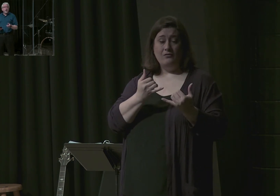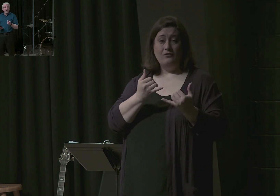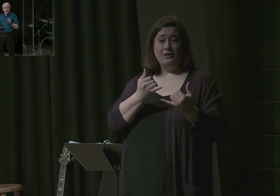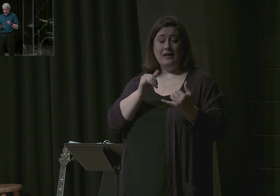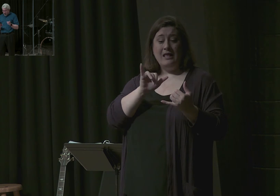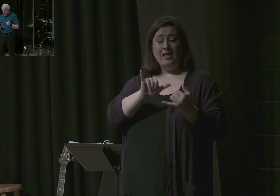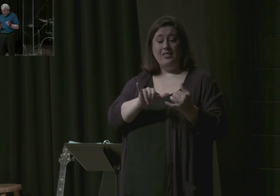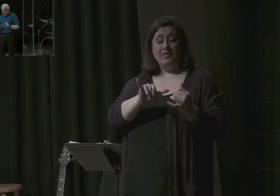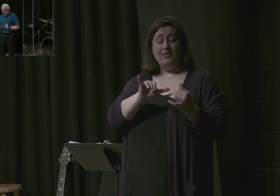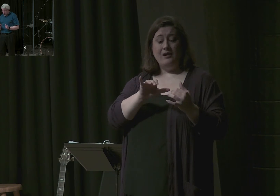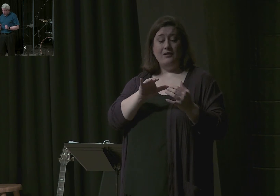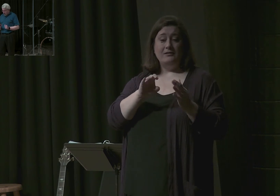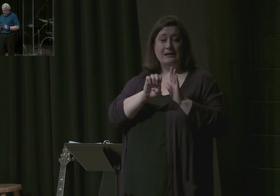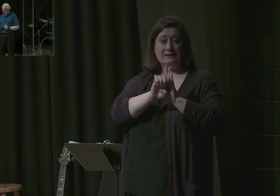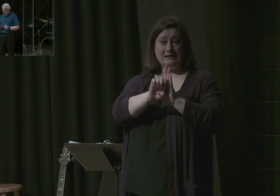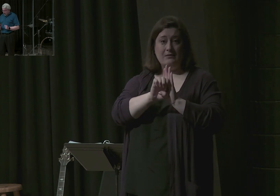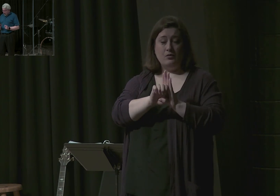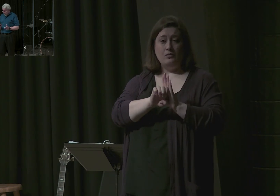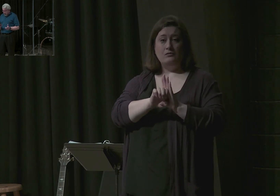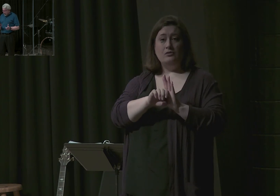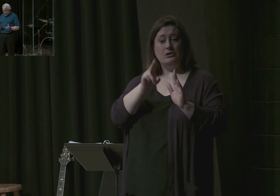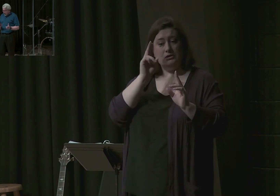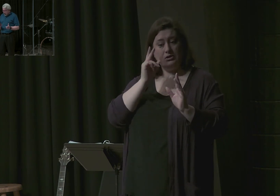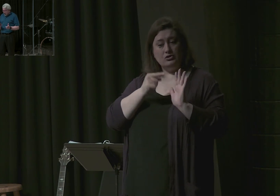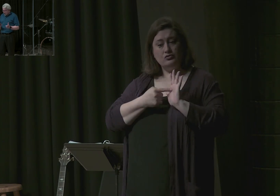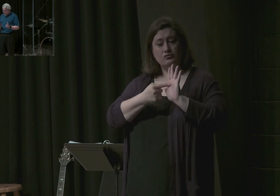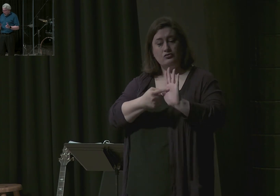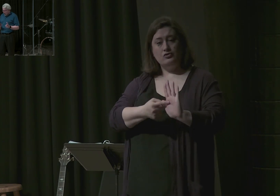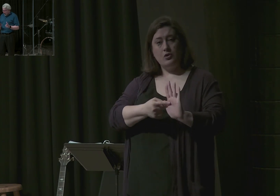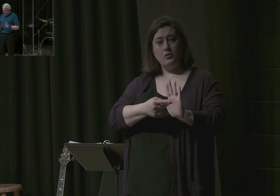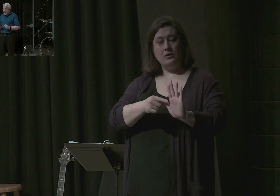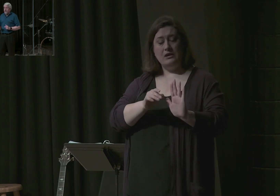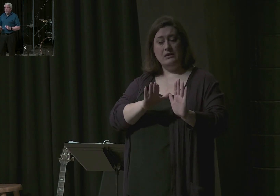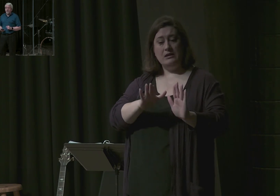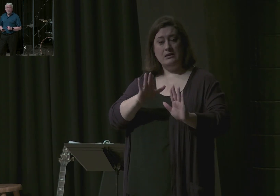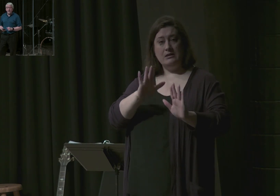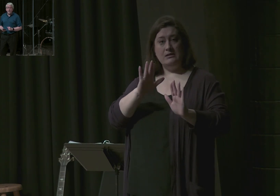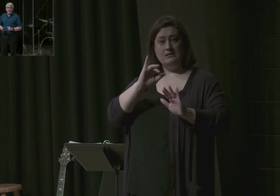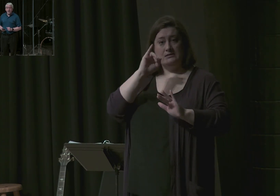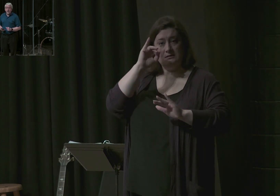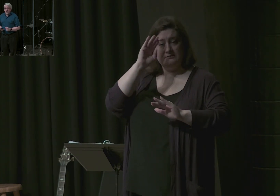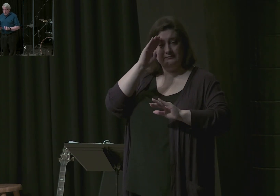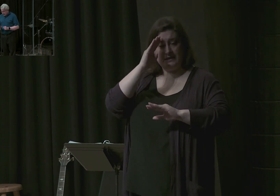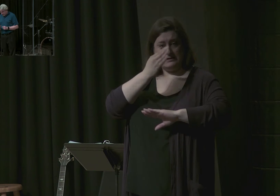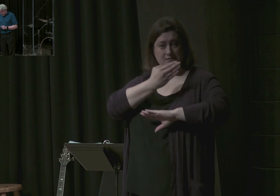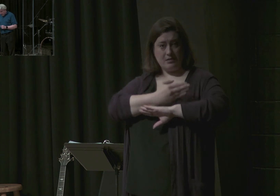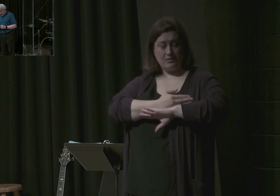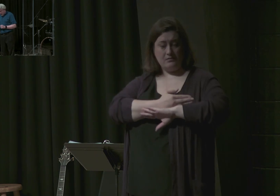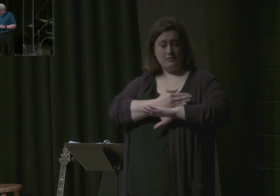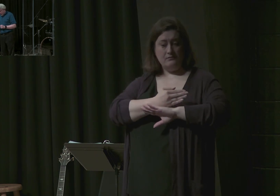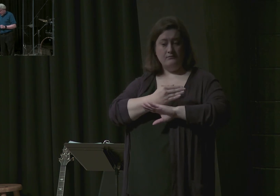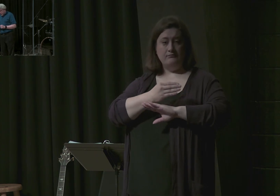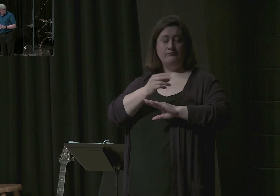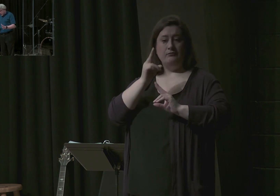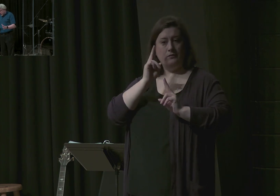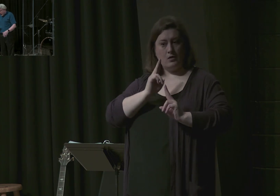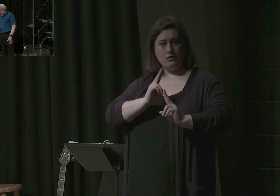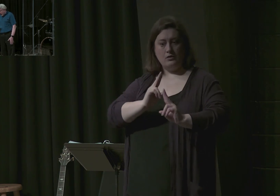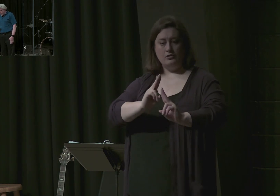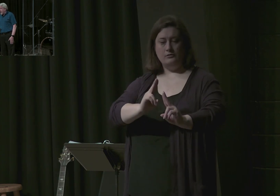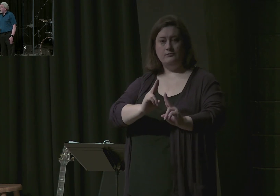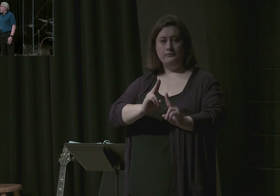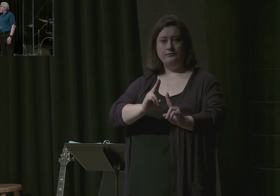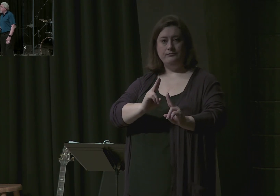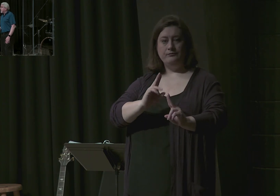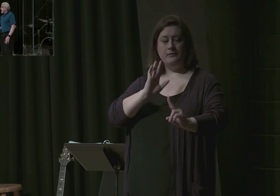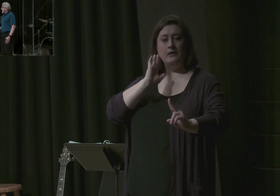as the primary heir, it may be that Jacob was already thinking of him in this way. And since he now